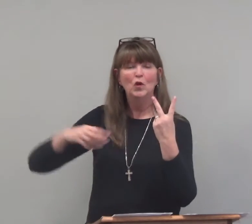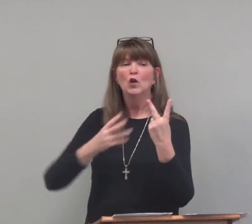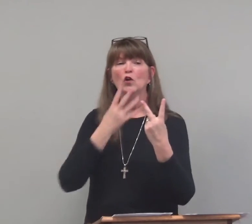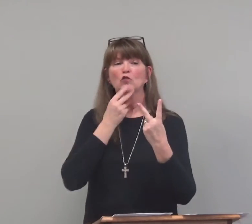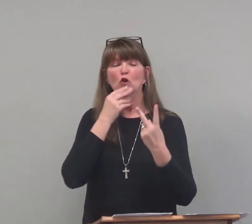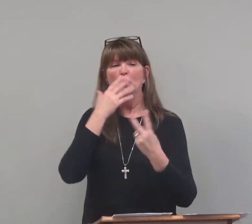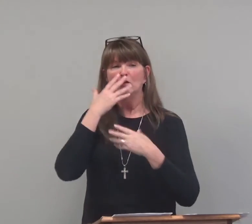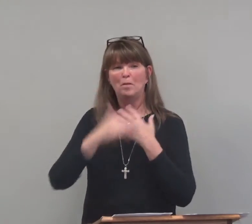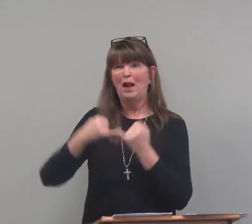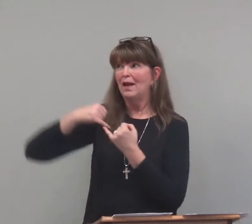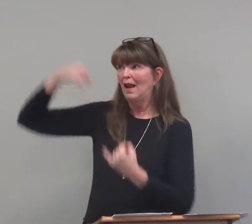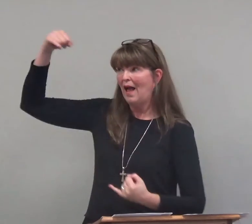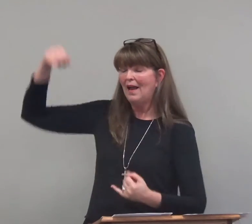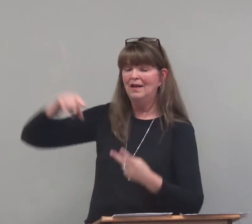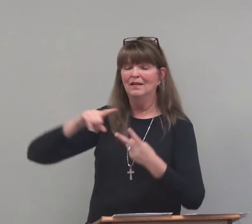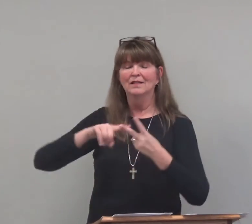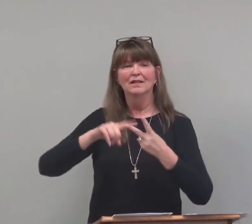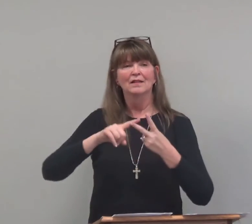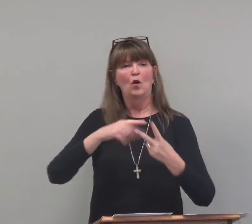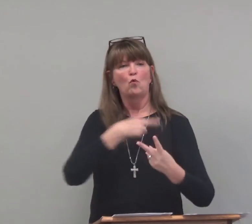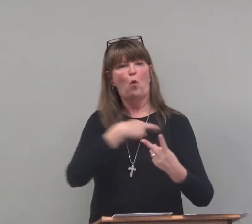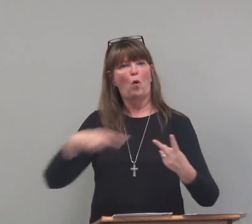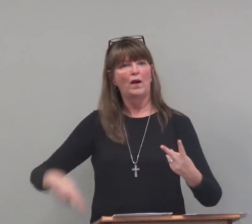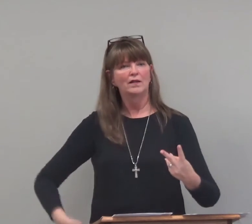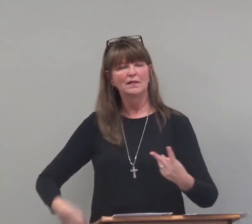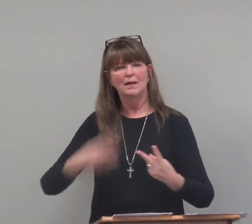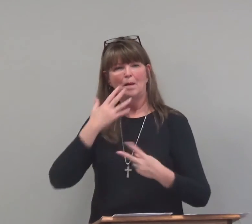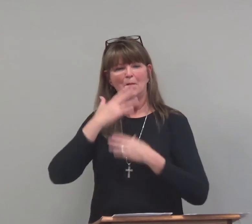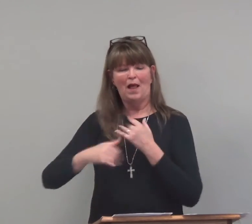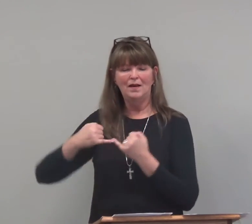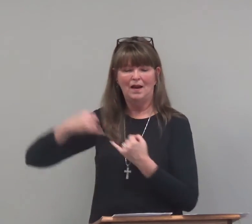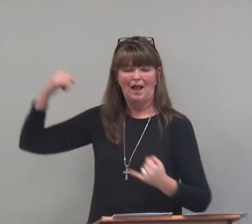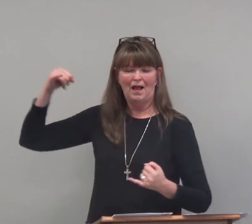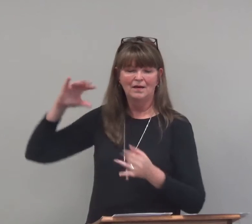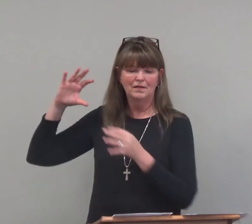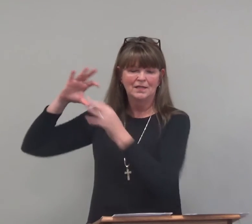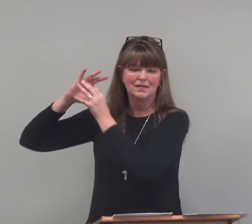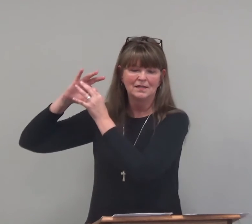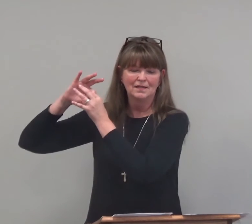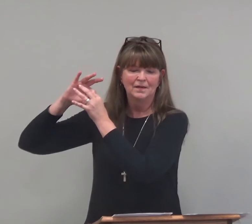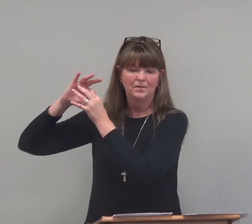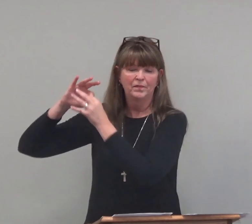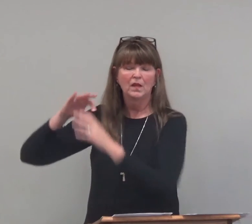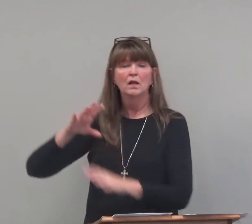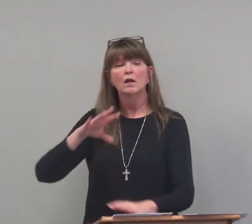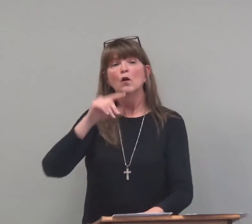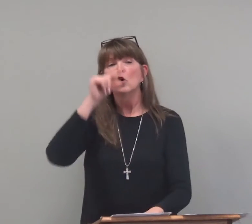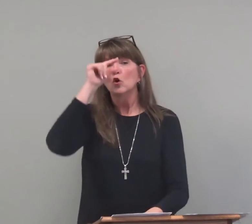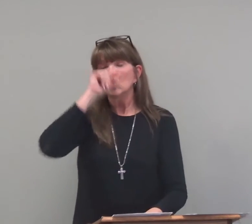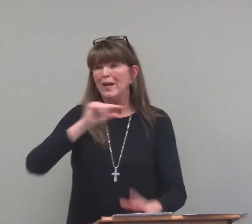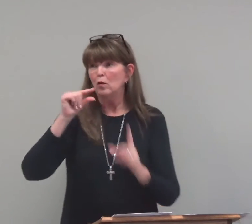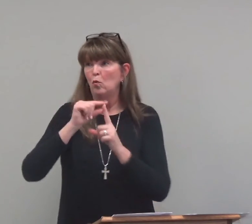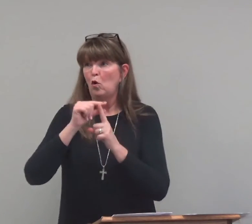part of King David's bloodline and Abraham's bloodline. So that he had